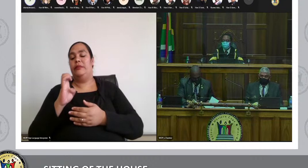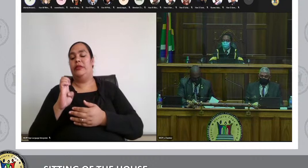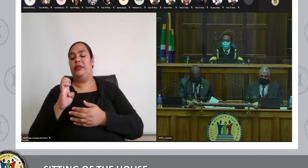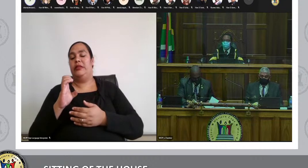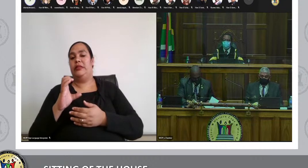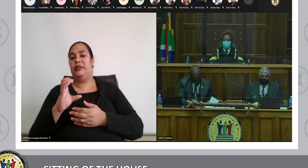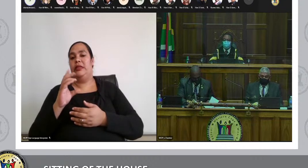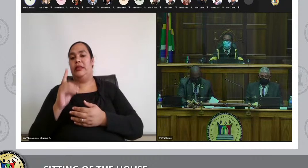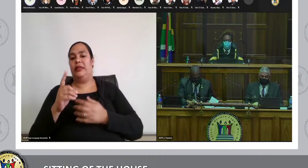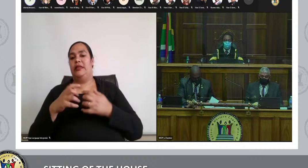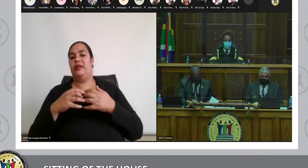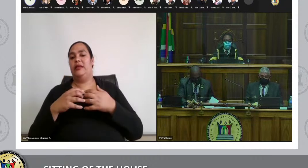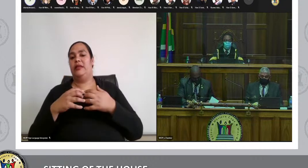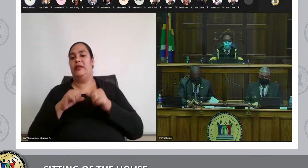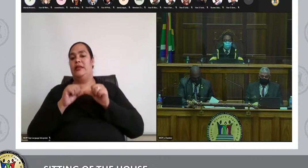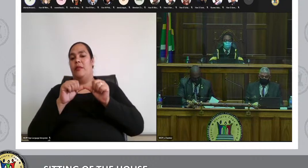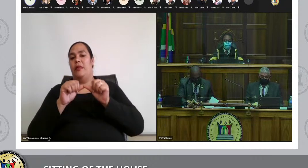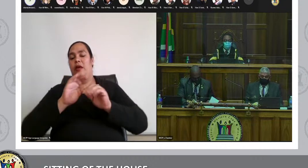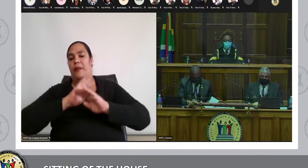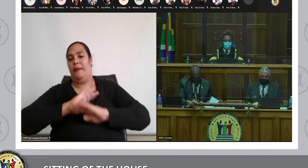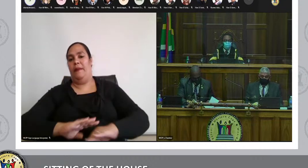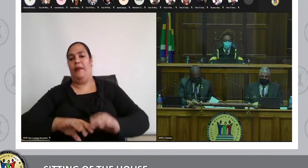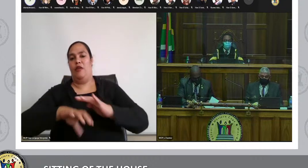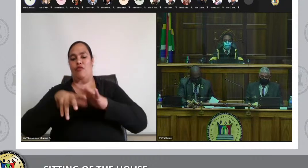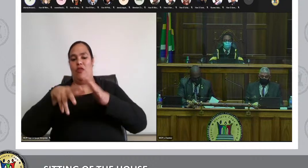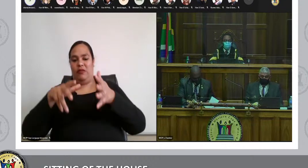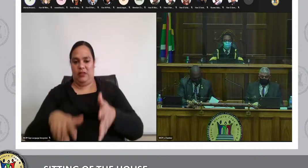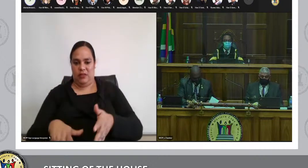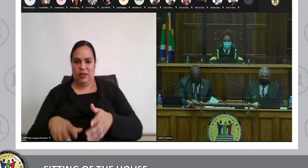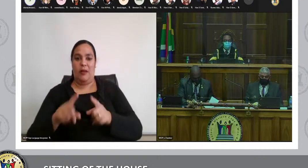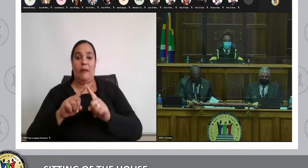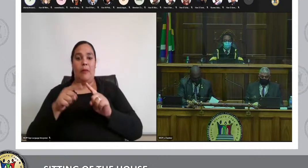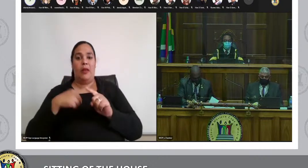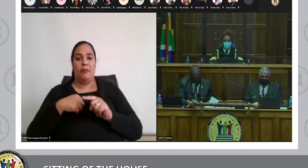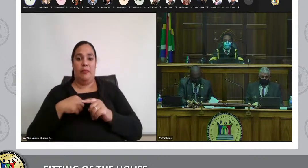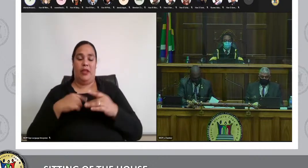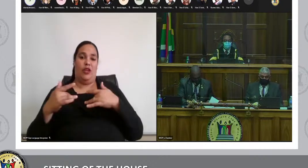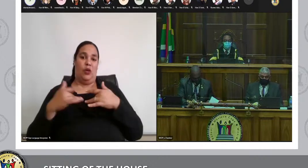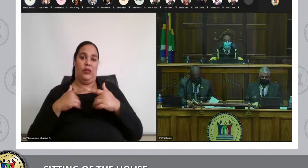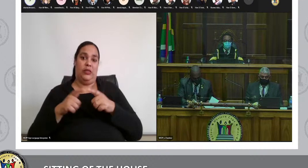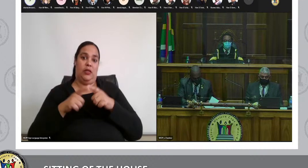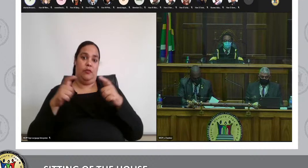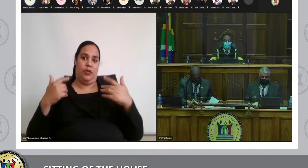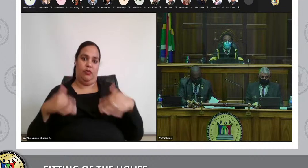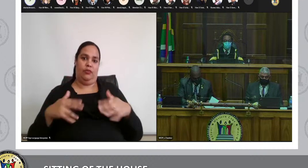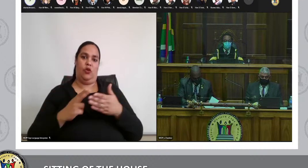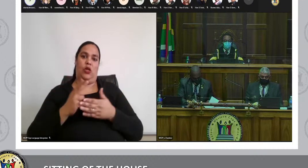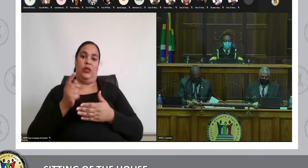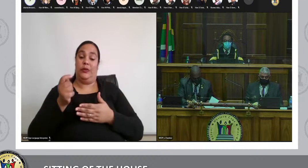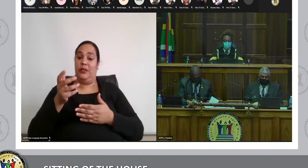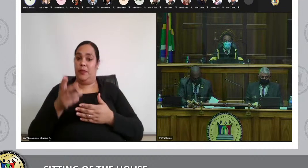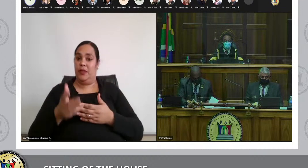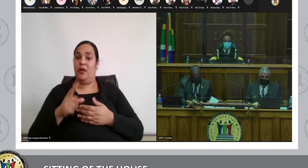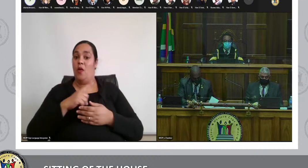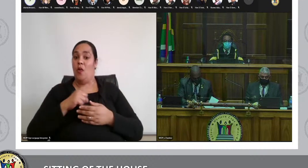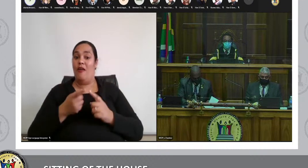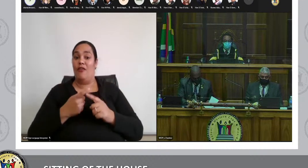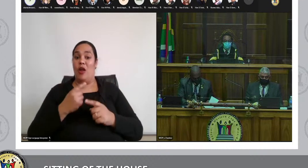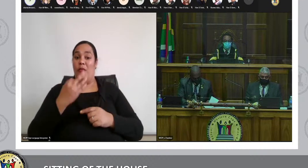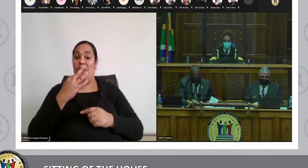development stimulus relief in this province. I am deeply concerned, Honourable Speaker, that of the